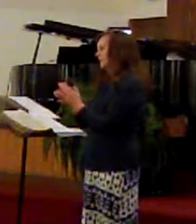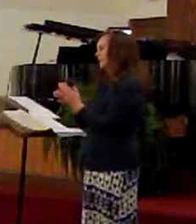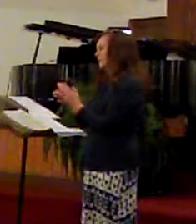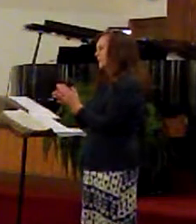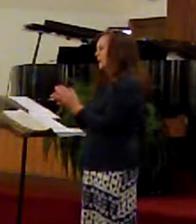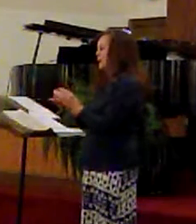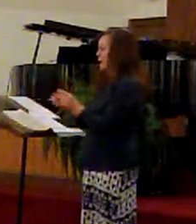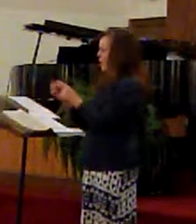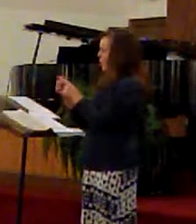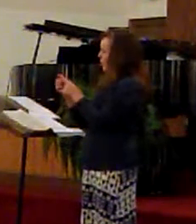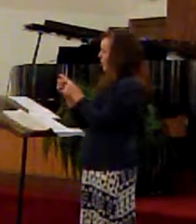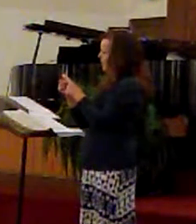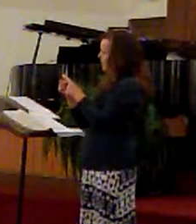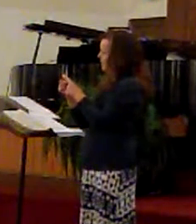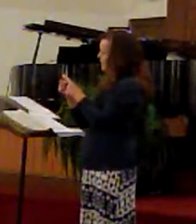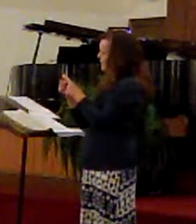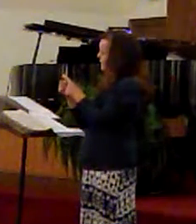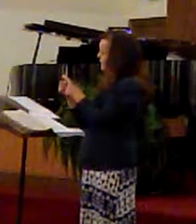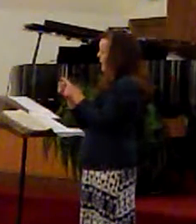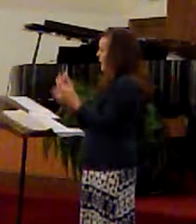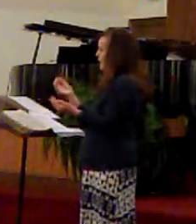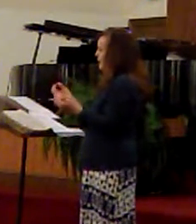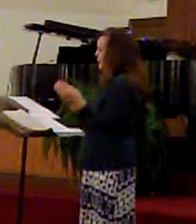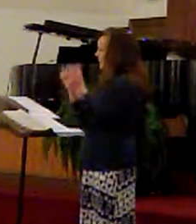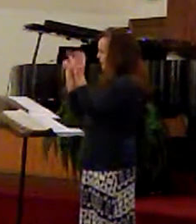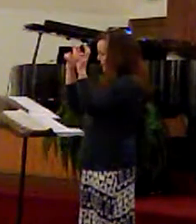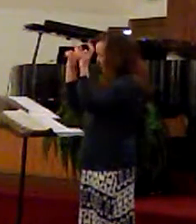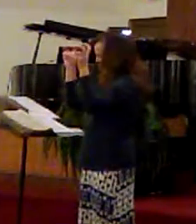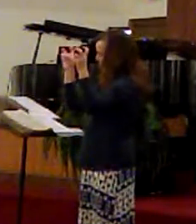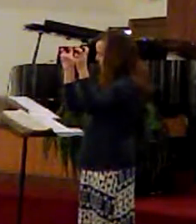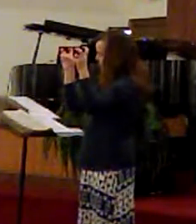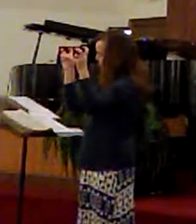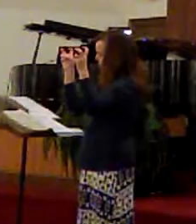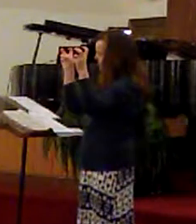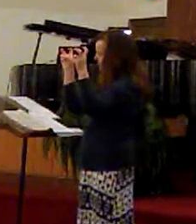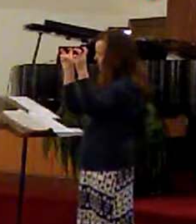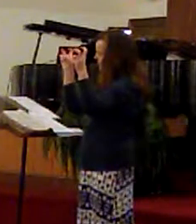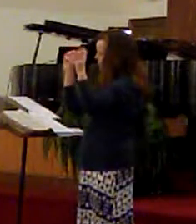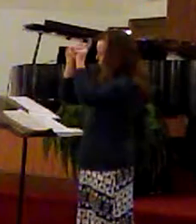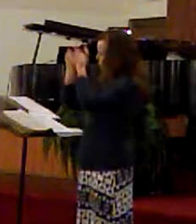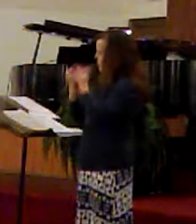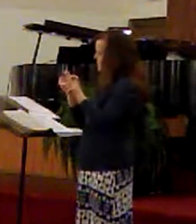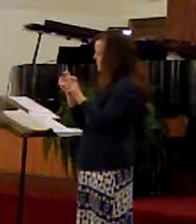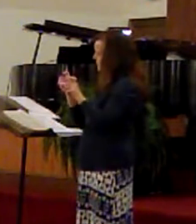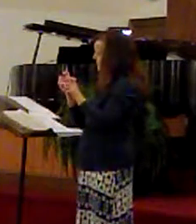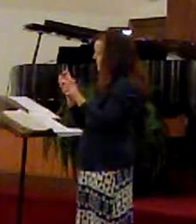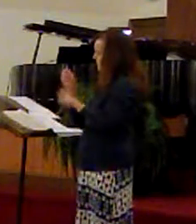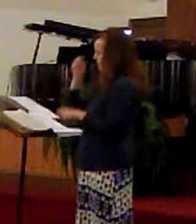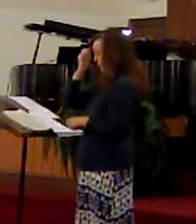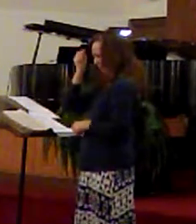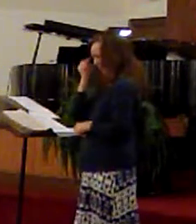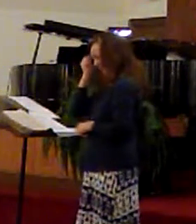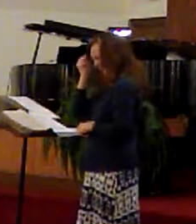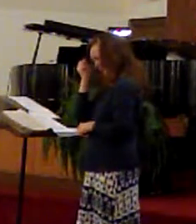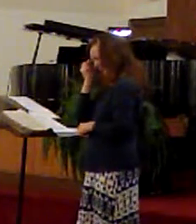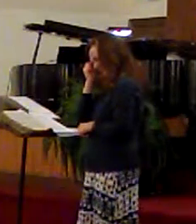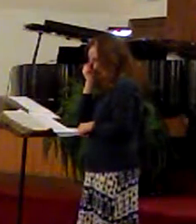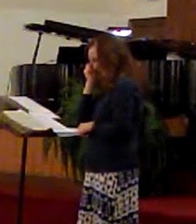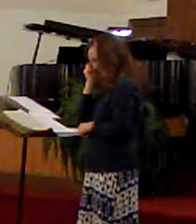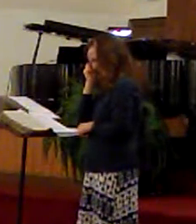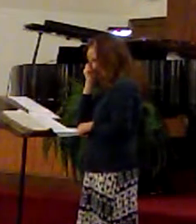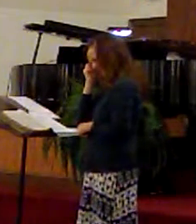through your Bible, and as you read through your Bible, a question comes up, enters your mind. And I've